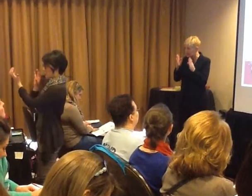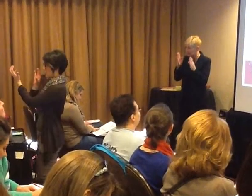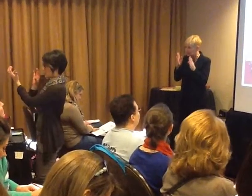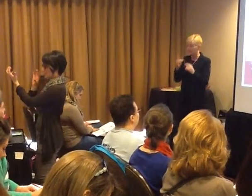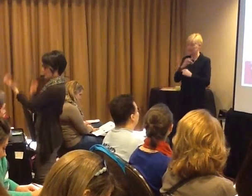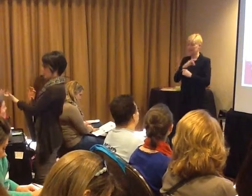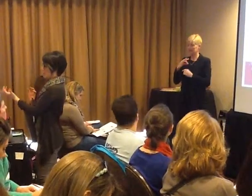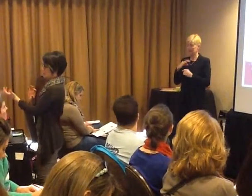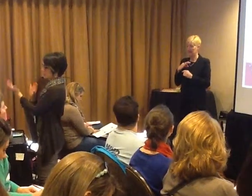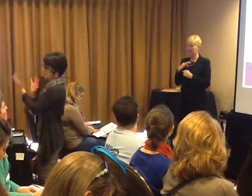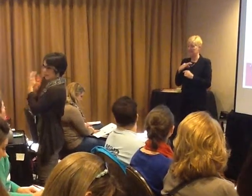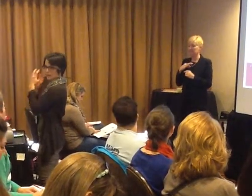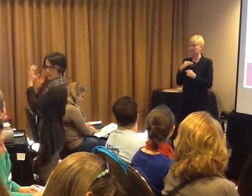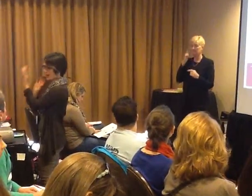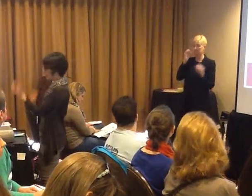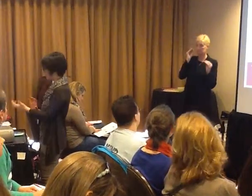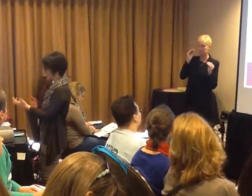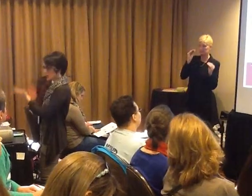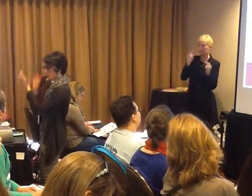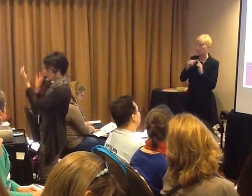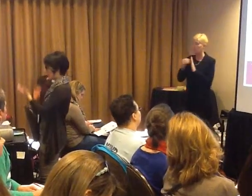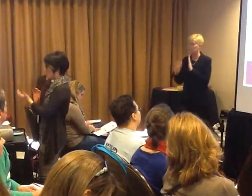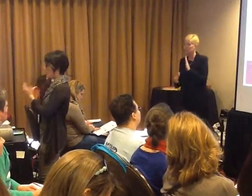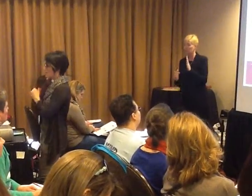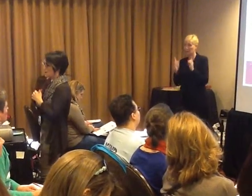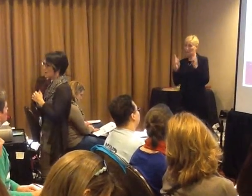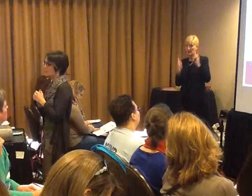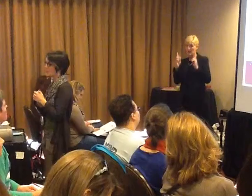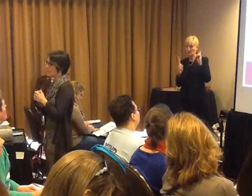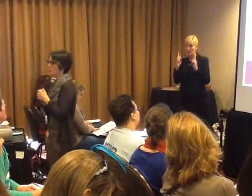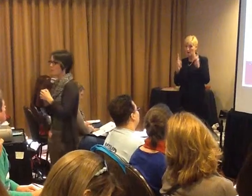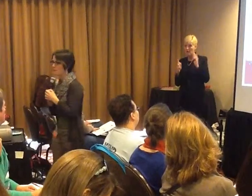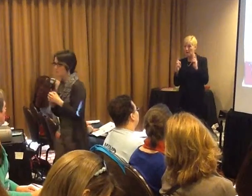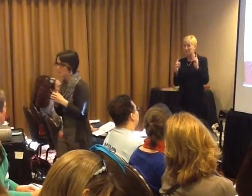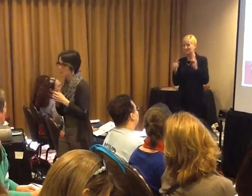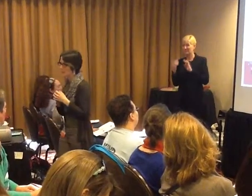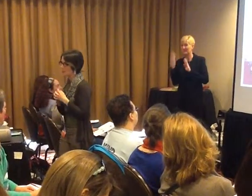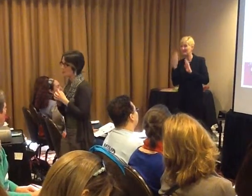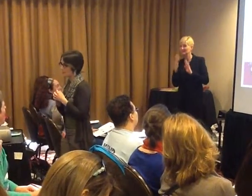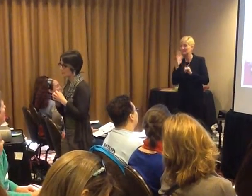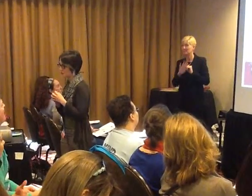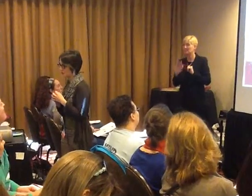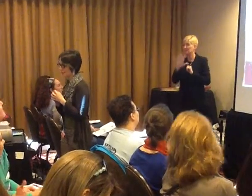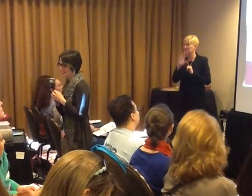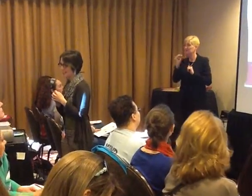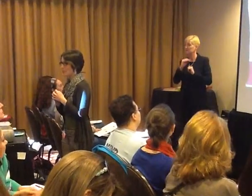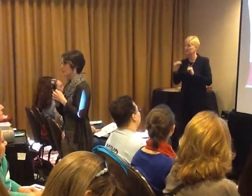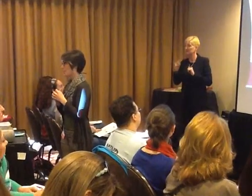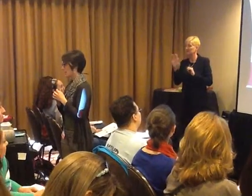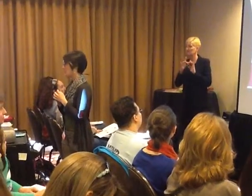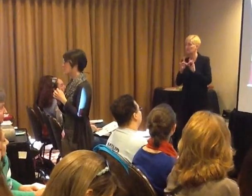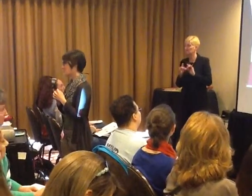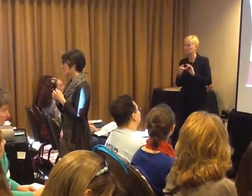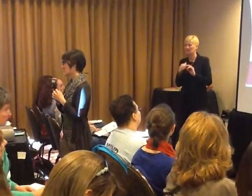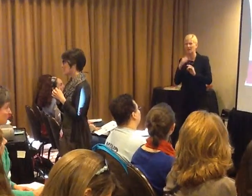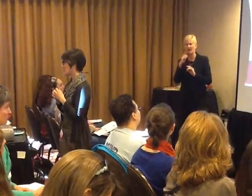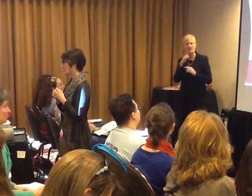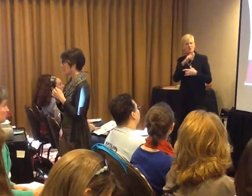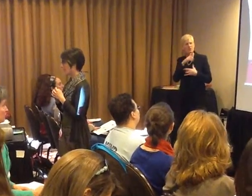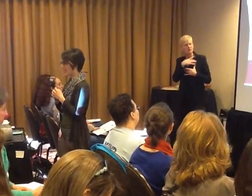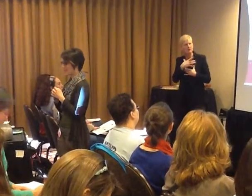staff to a student, in isolation, one-on-one, they would attend to about 50% of your message. So I thought that was